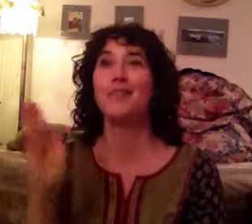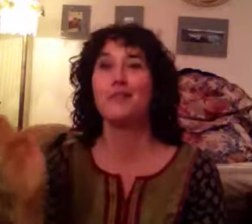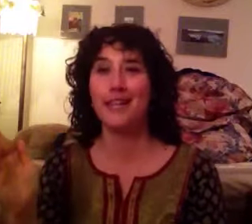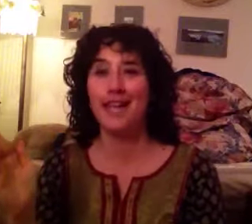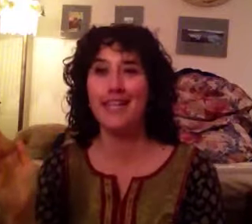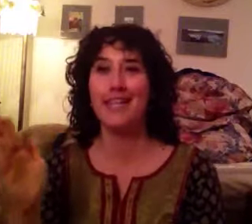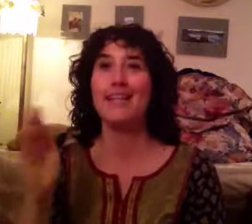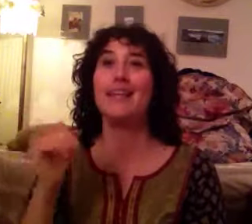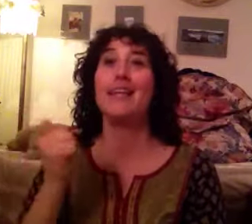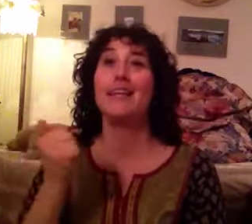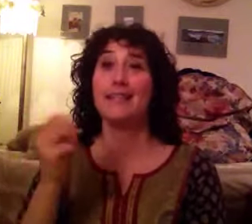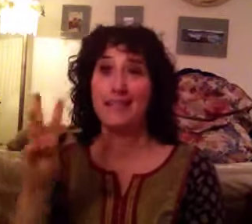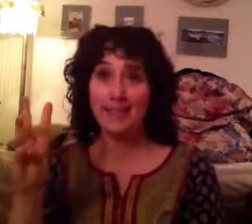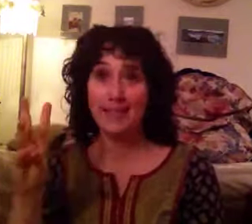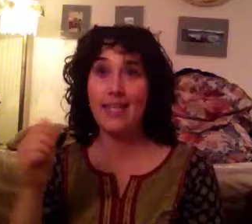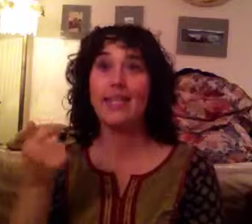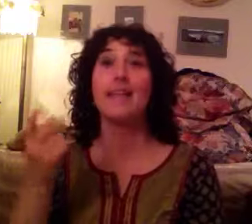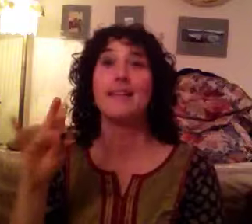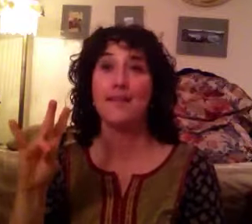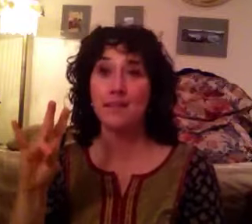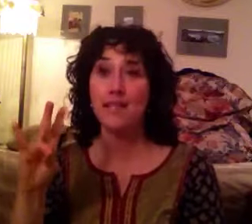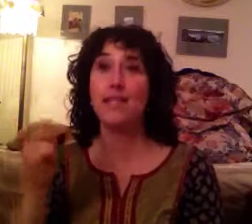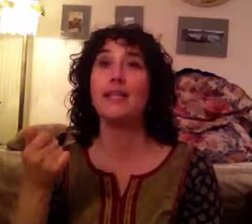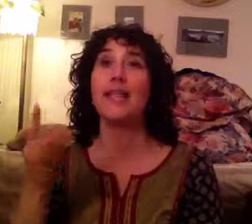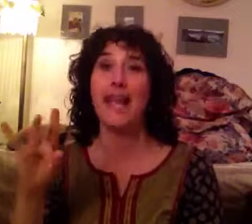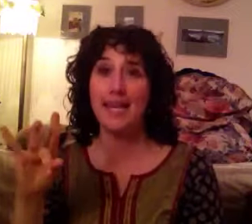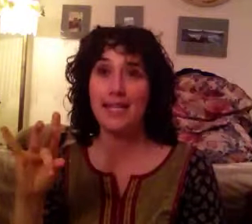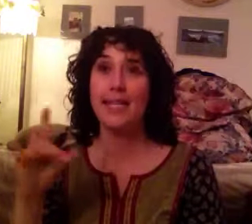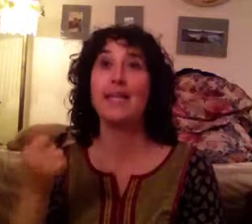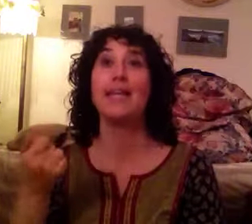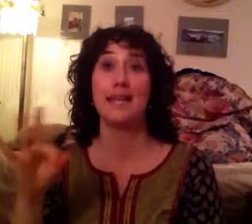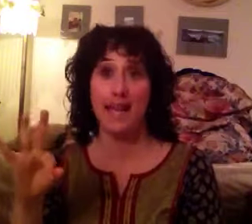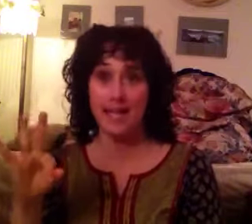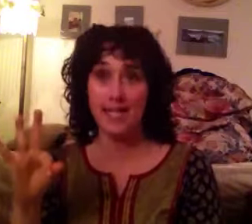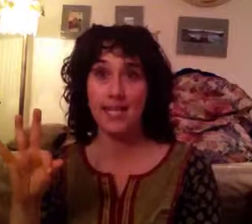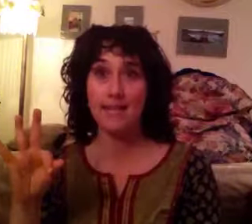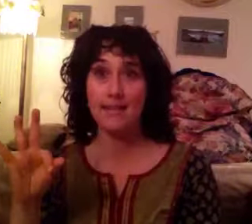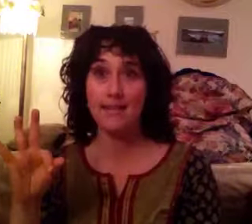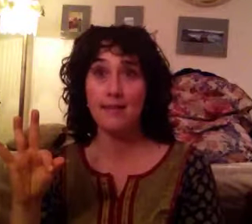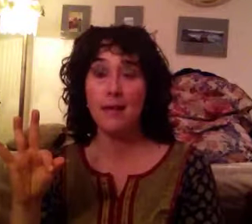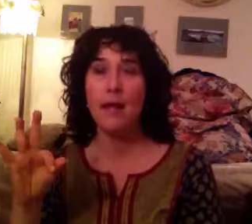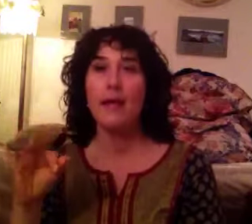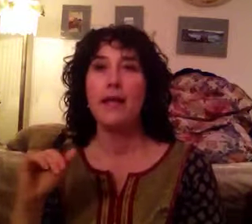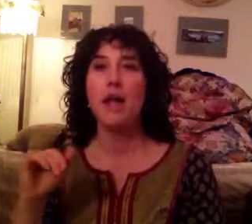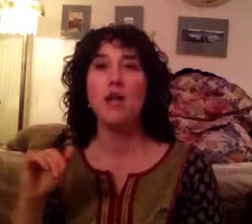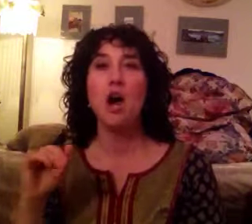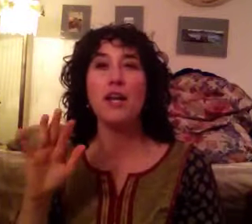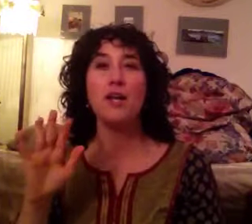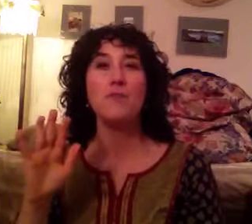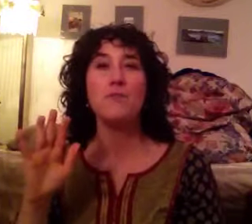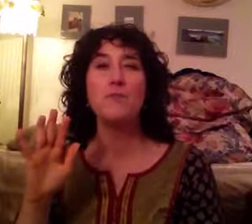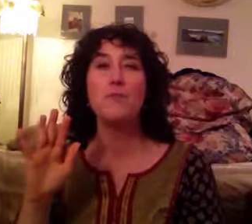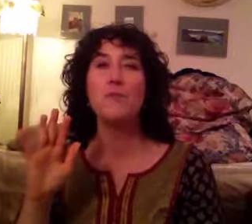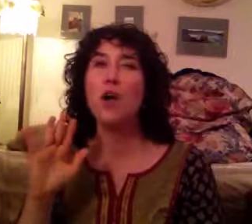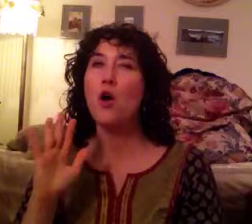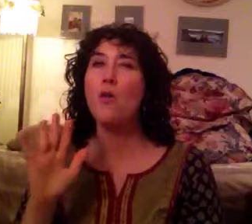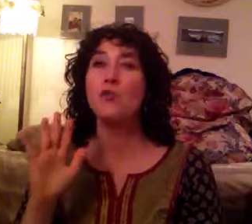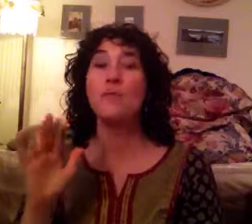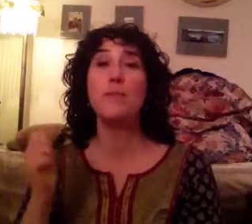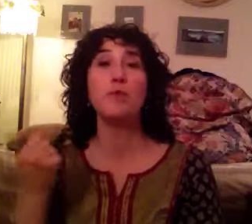the 19, 16, 17, 18, 19. Not always do people do